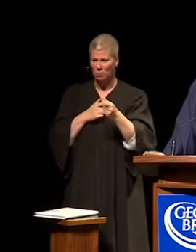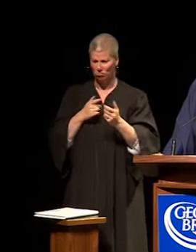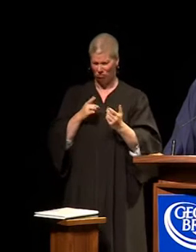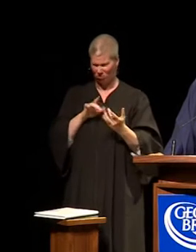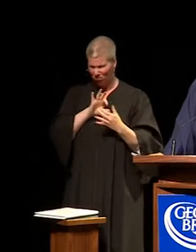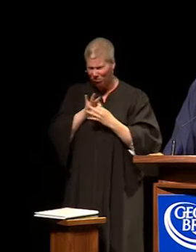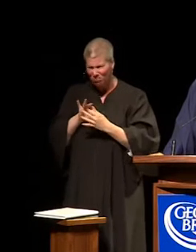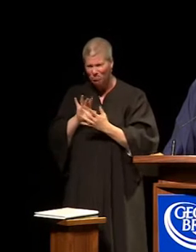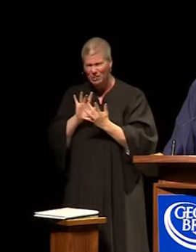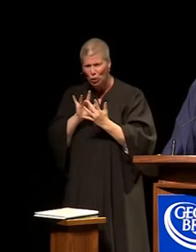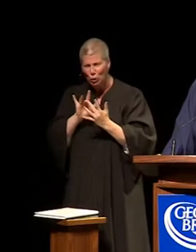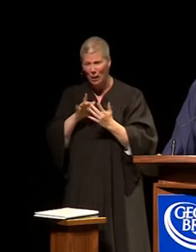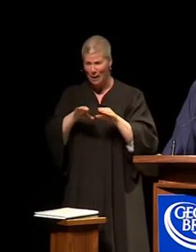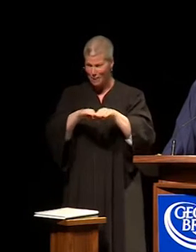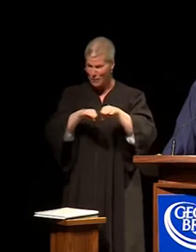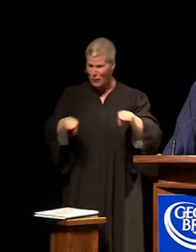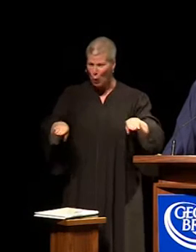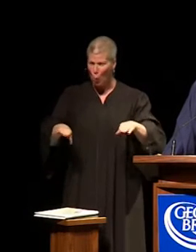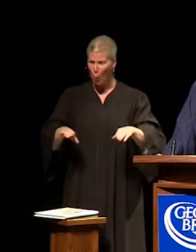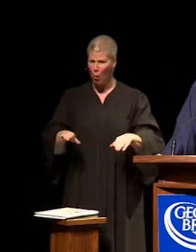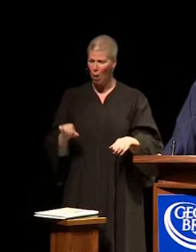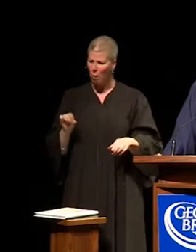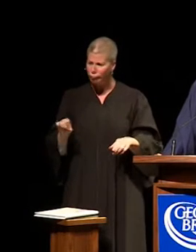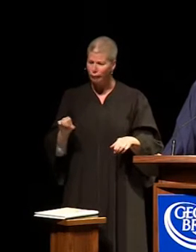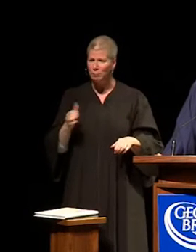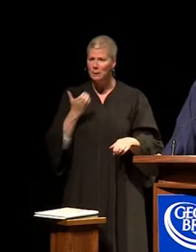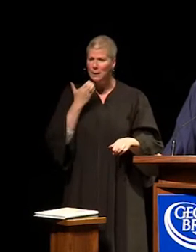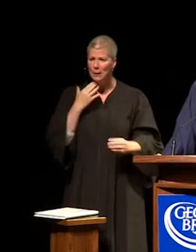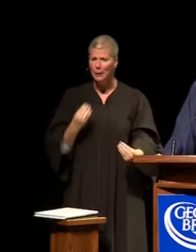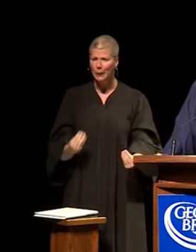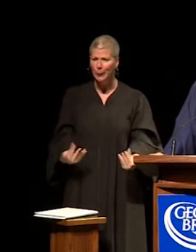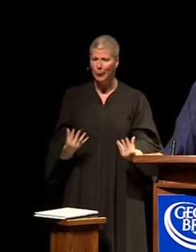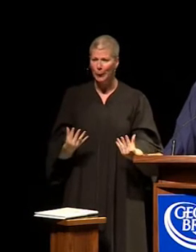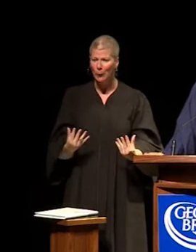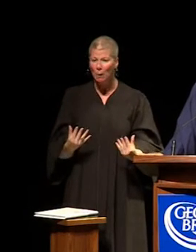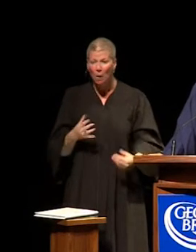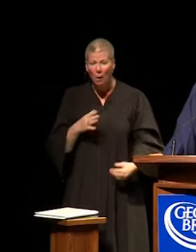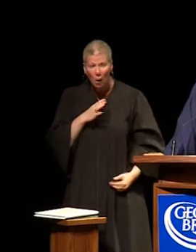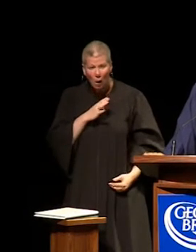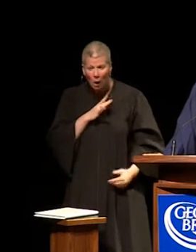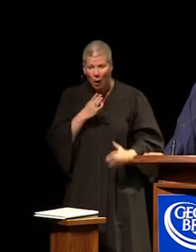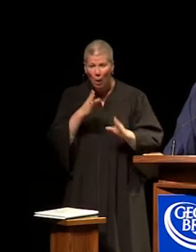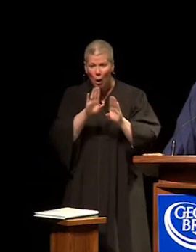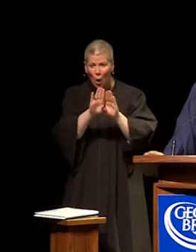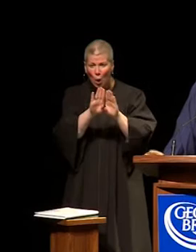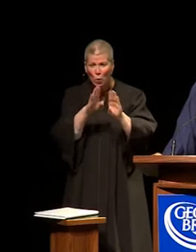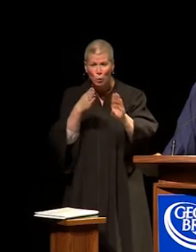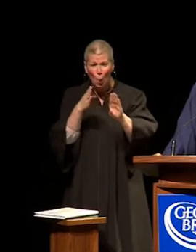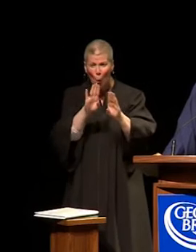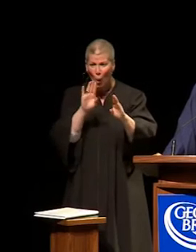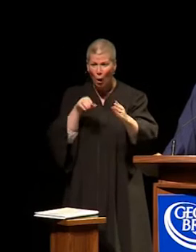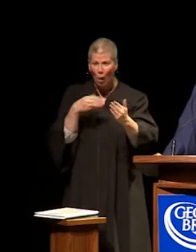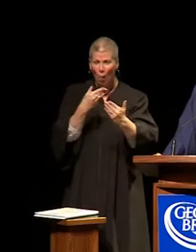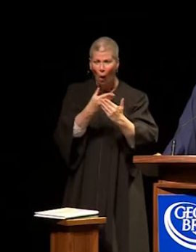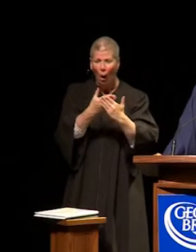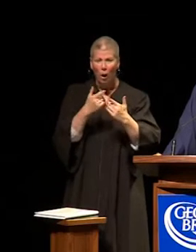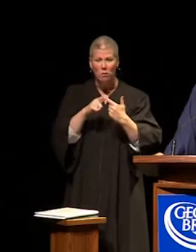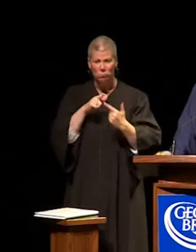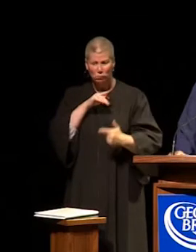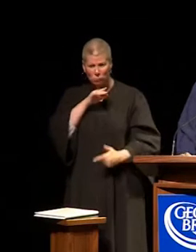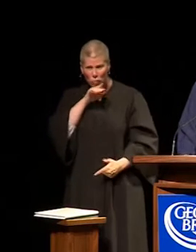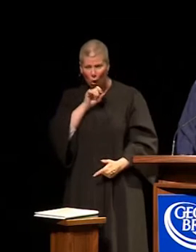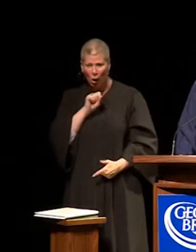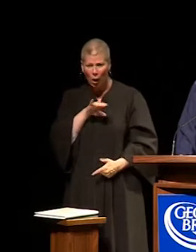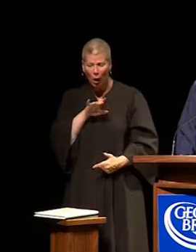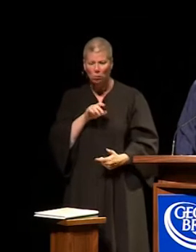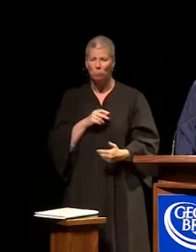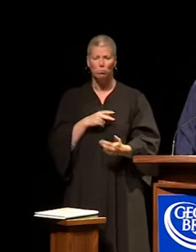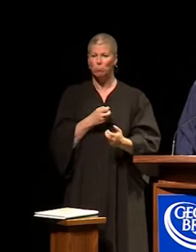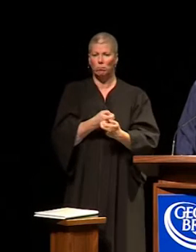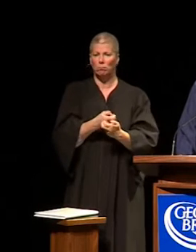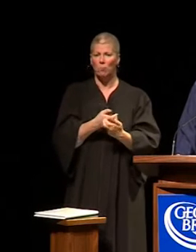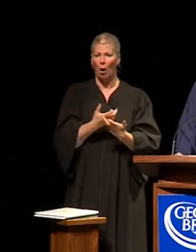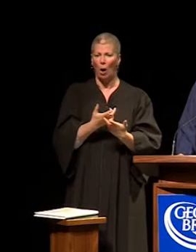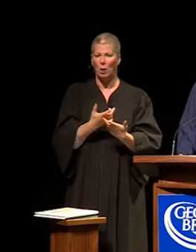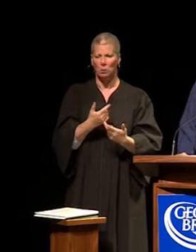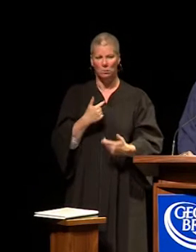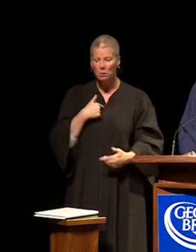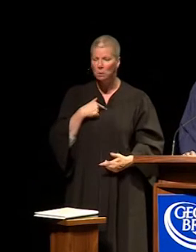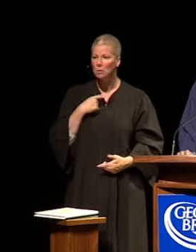the floor was heated, and get this, the door lock obeyed when they spoke to it. I was